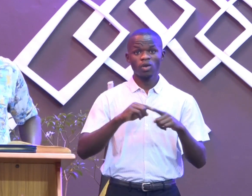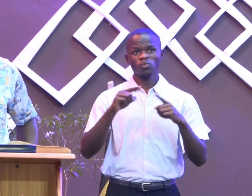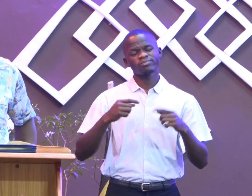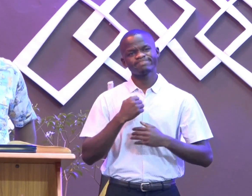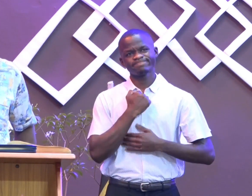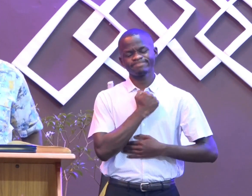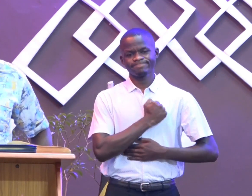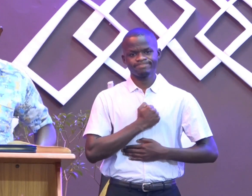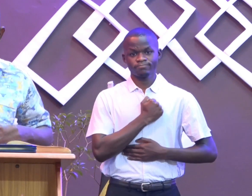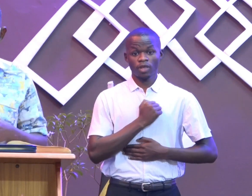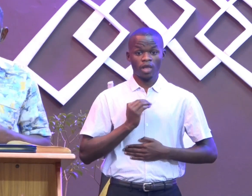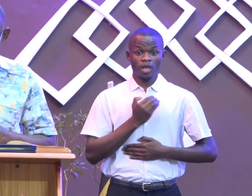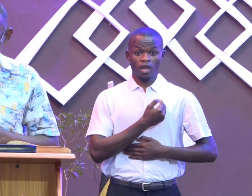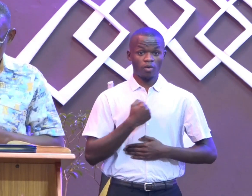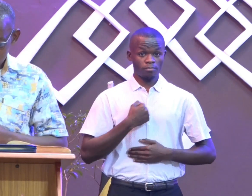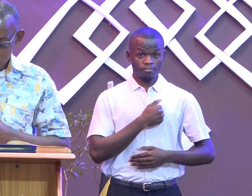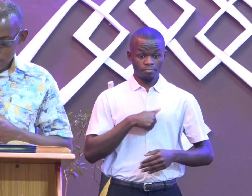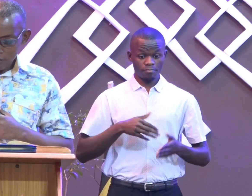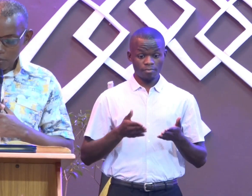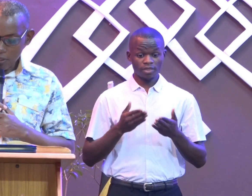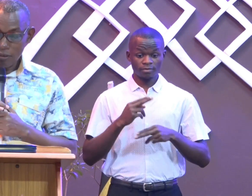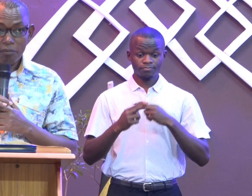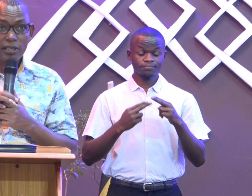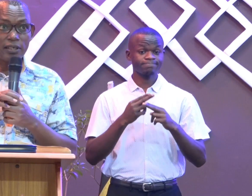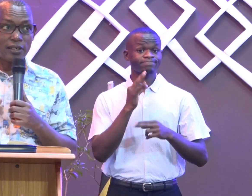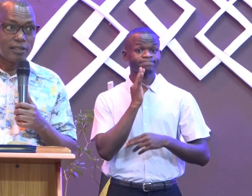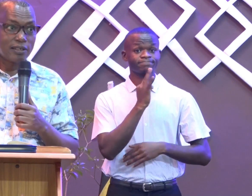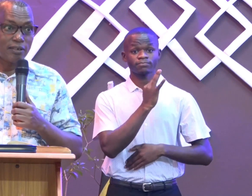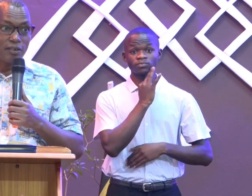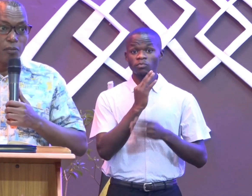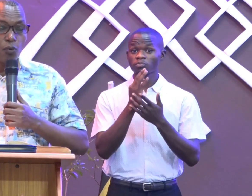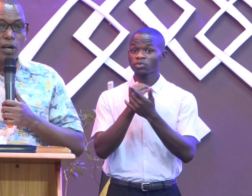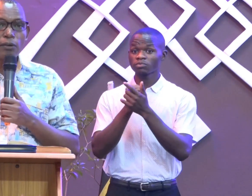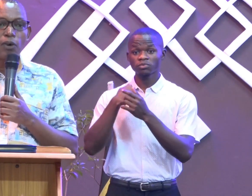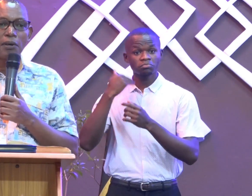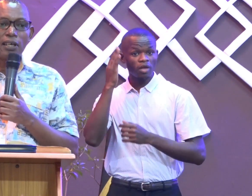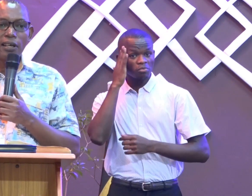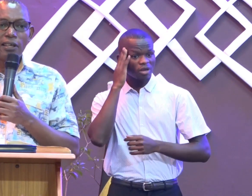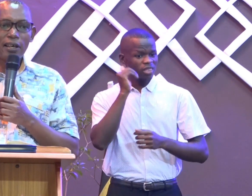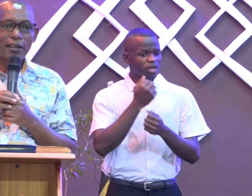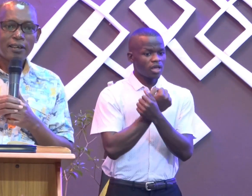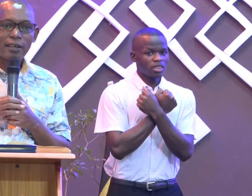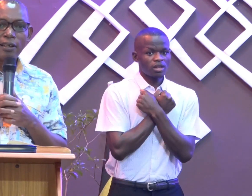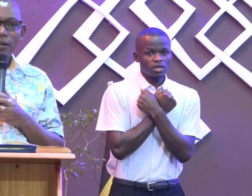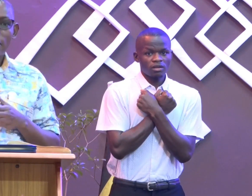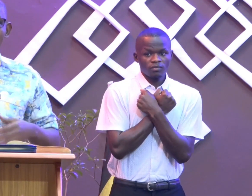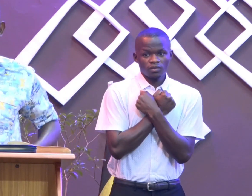tusasira mama waffe Feva kubanga tumanyi omukwano gw'abadde alina